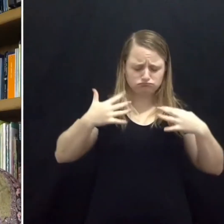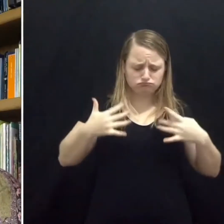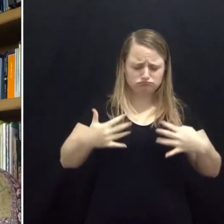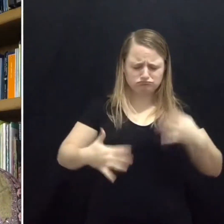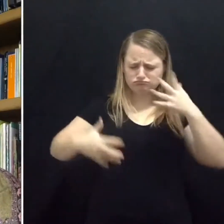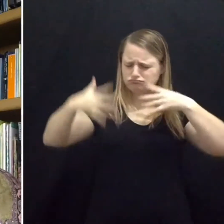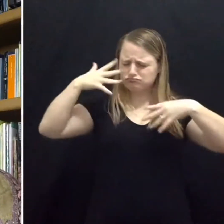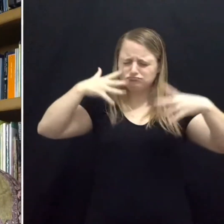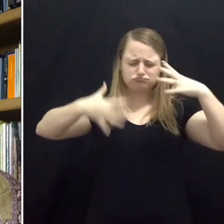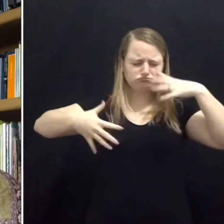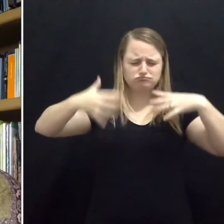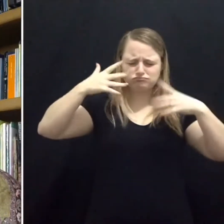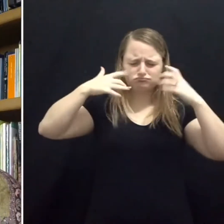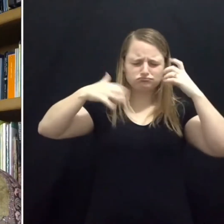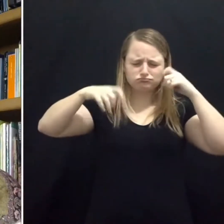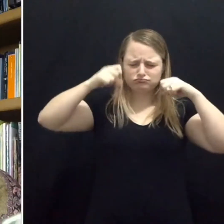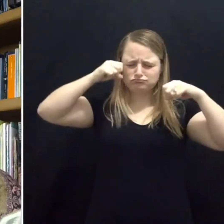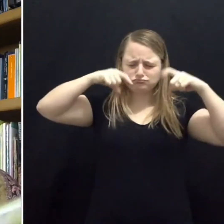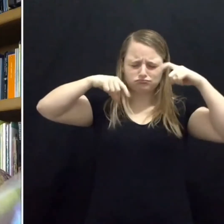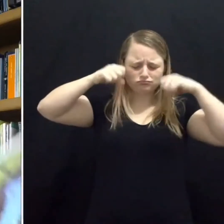good cry.